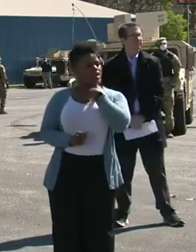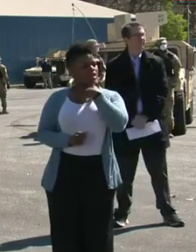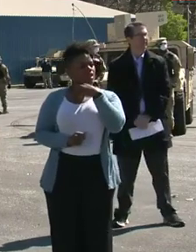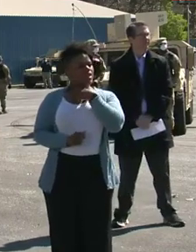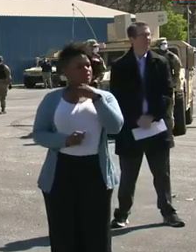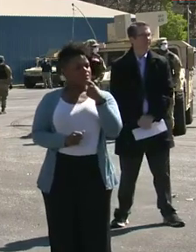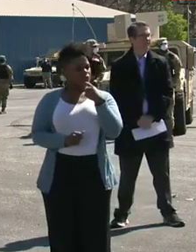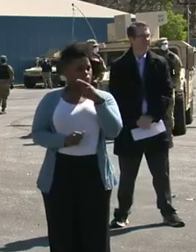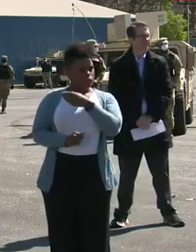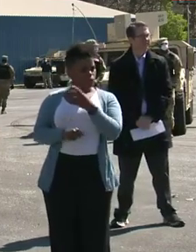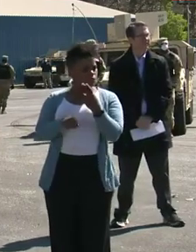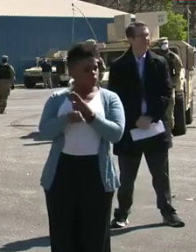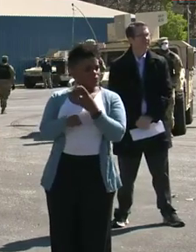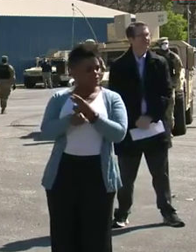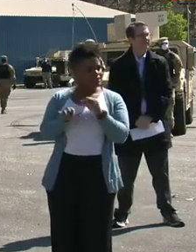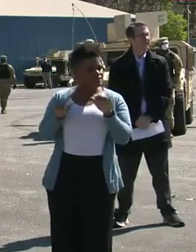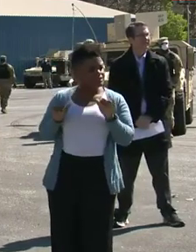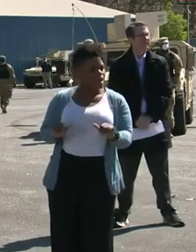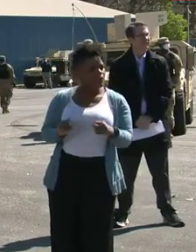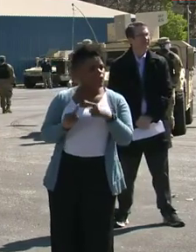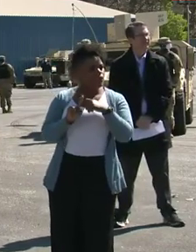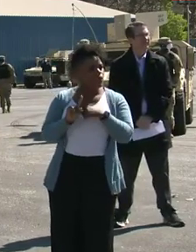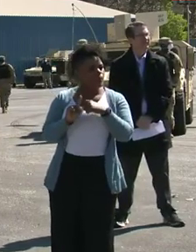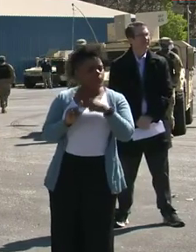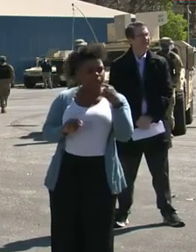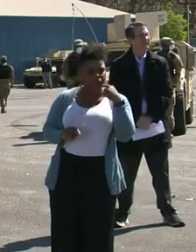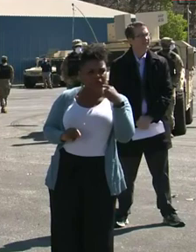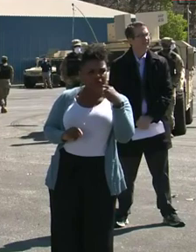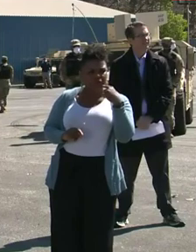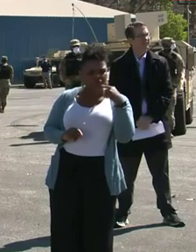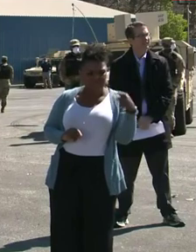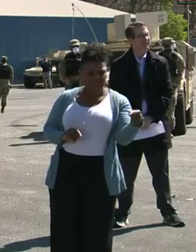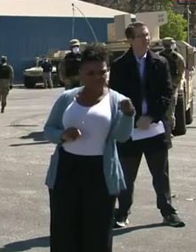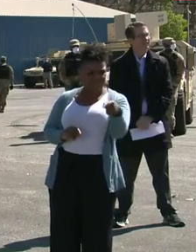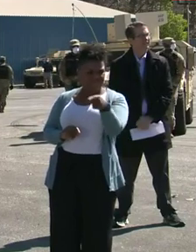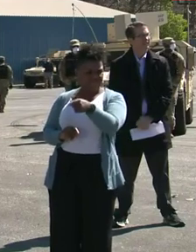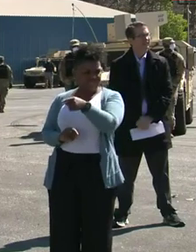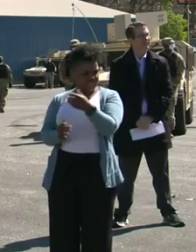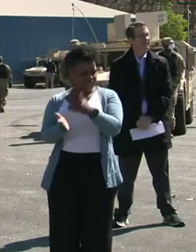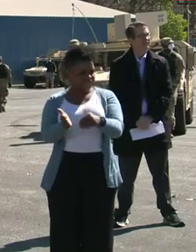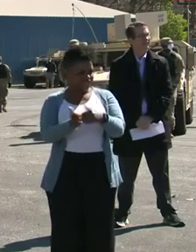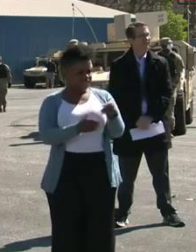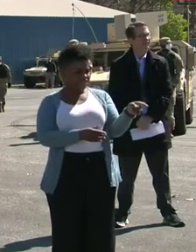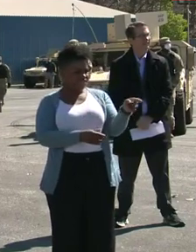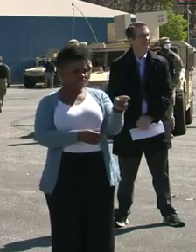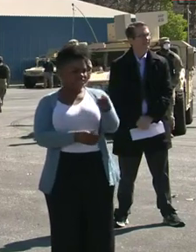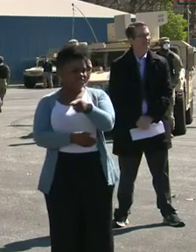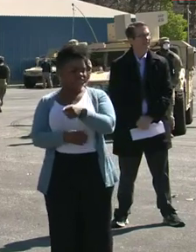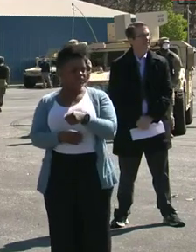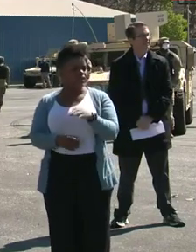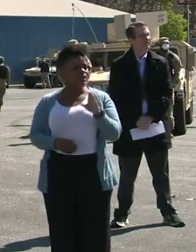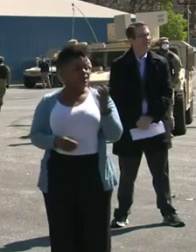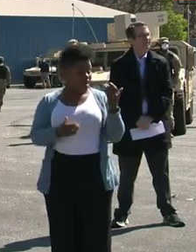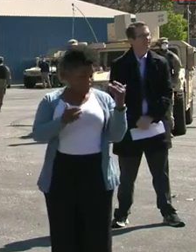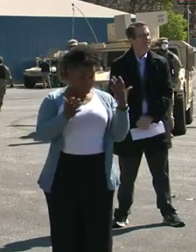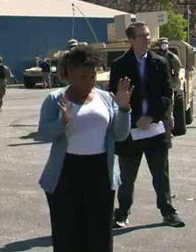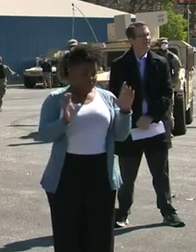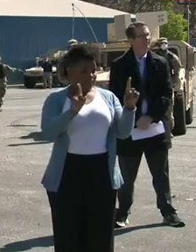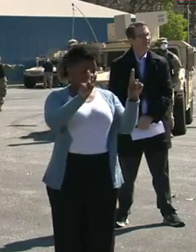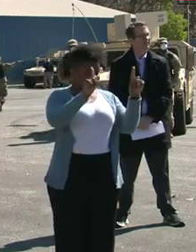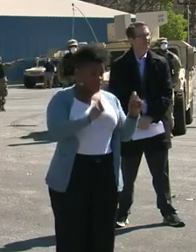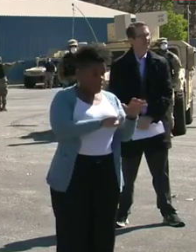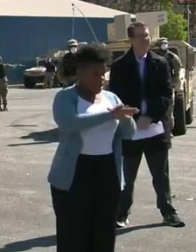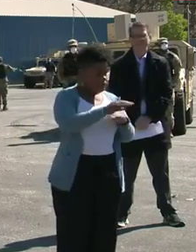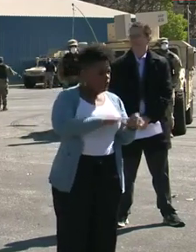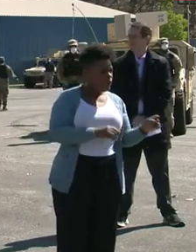thermometer over and over and over again, but when they're using gloves, they're taking their gloves off after every single test. From the